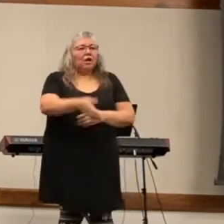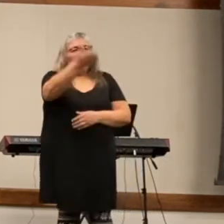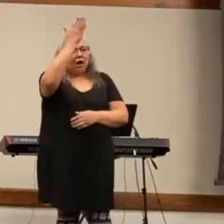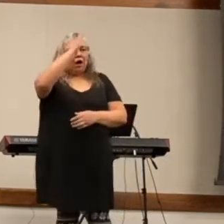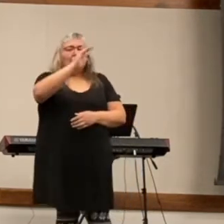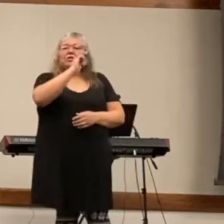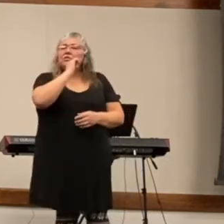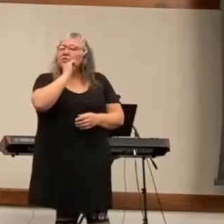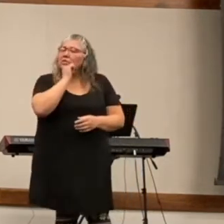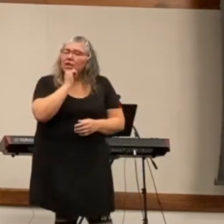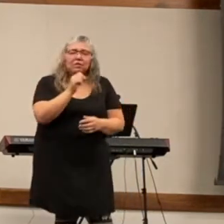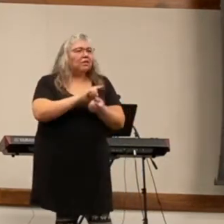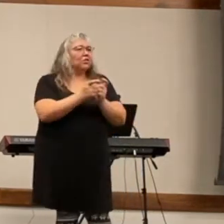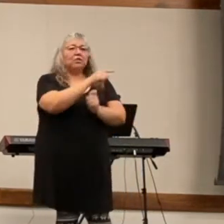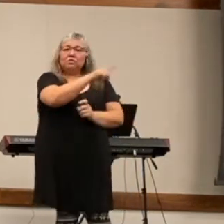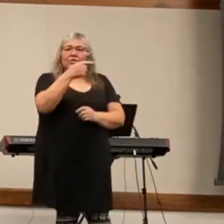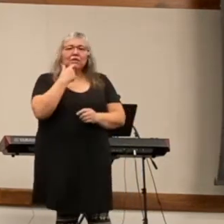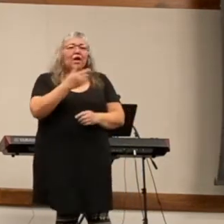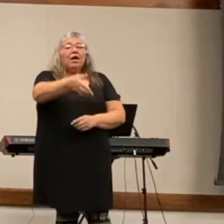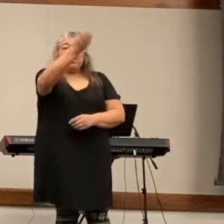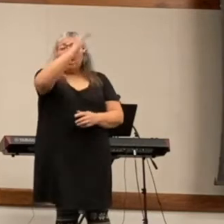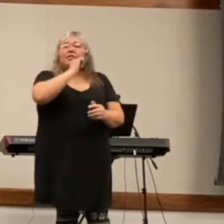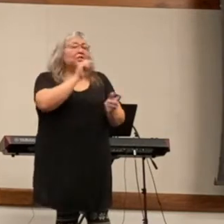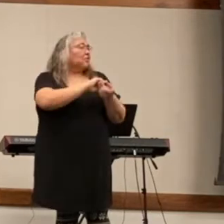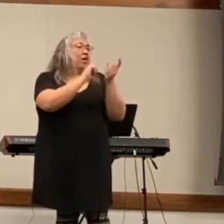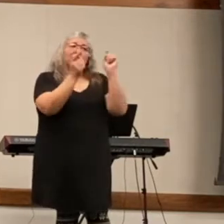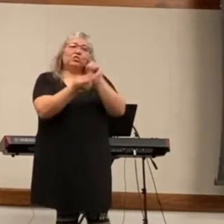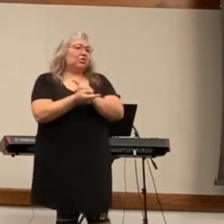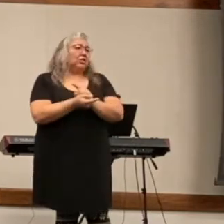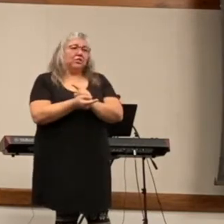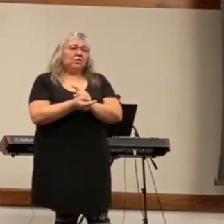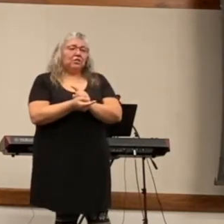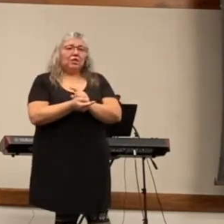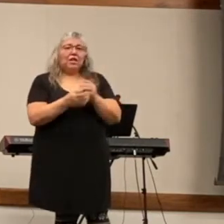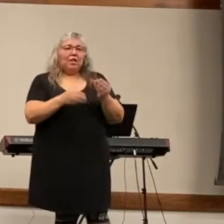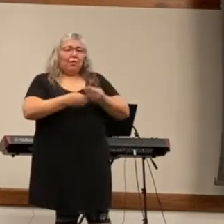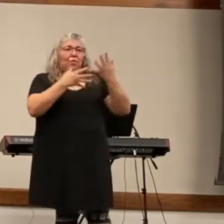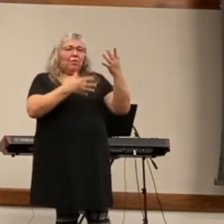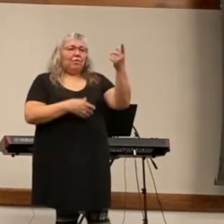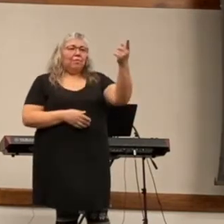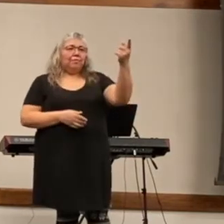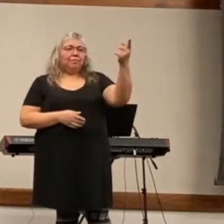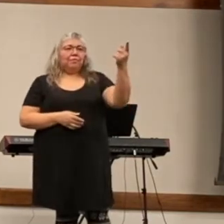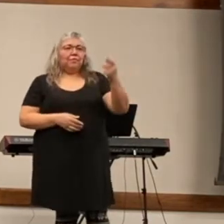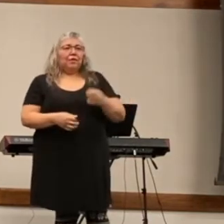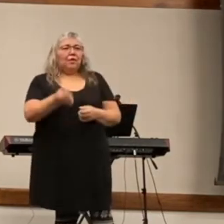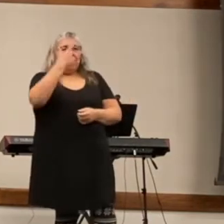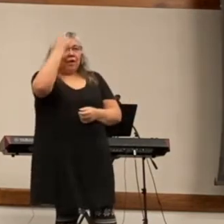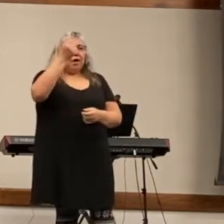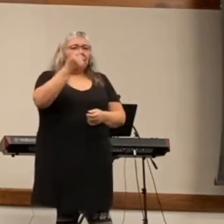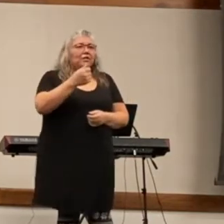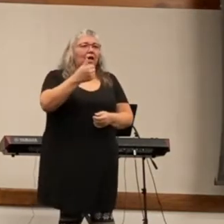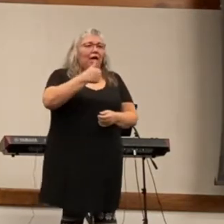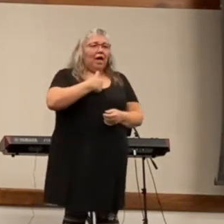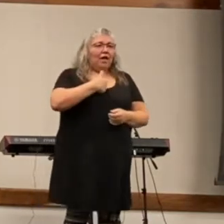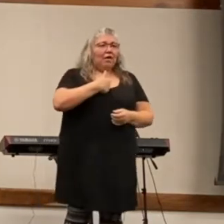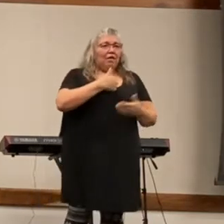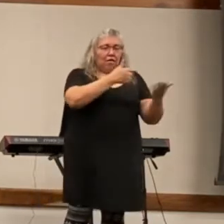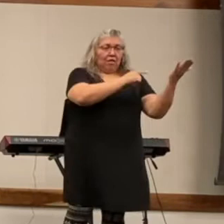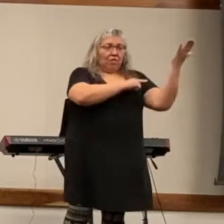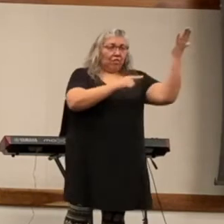does not change. Say, God does not change. Let me pull it up on Malachi 3:6. It says that, because